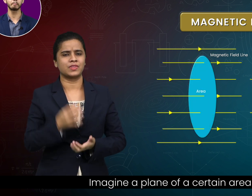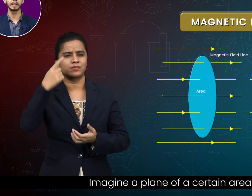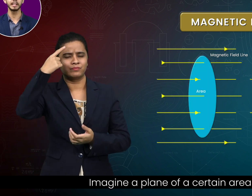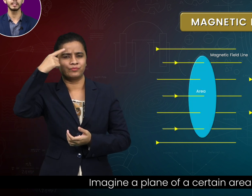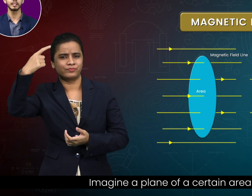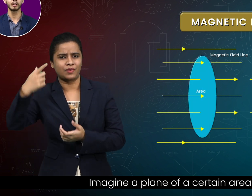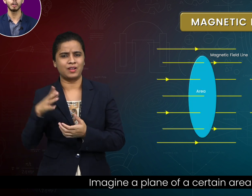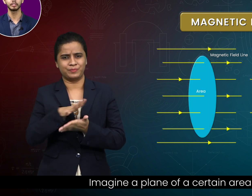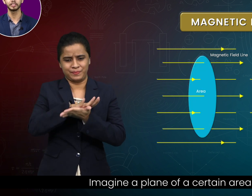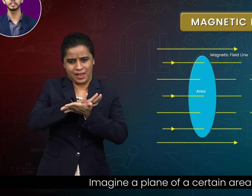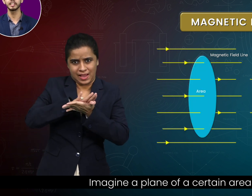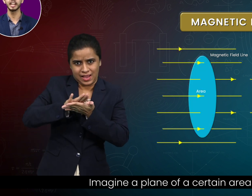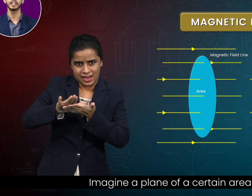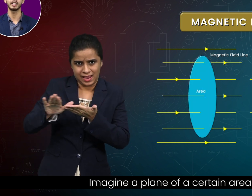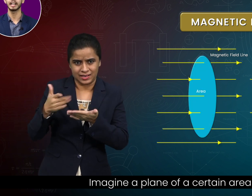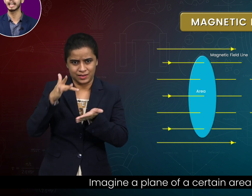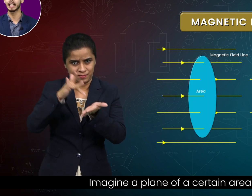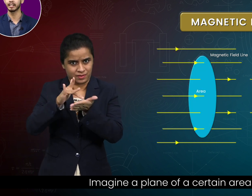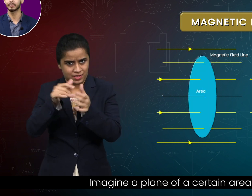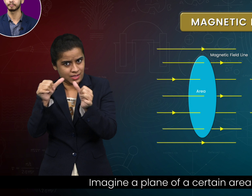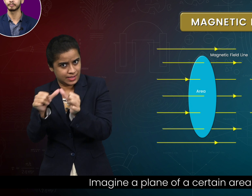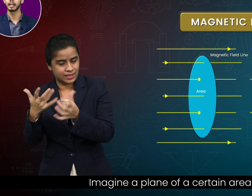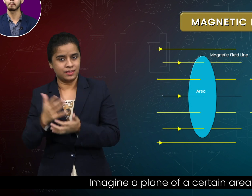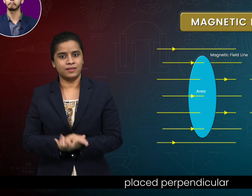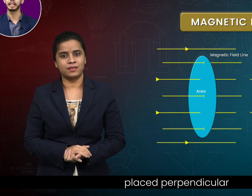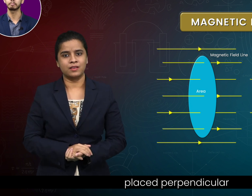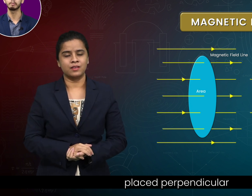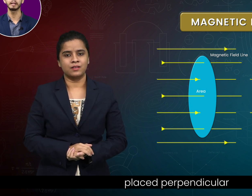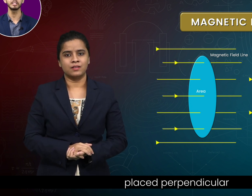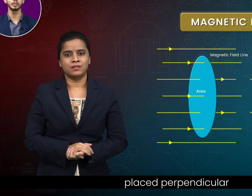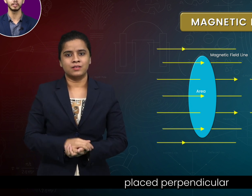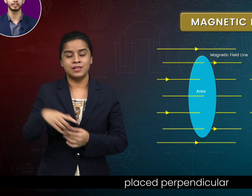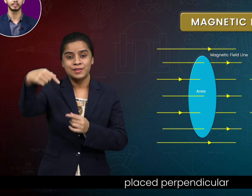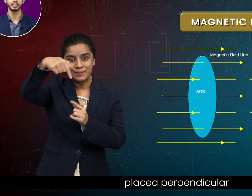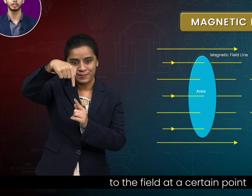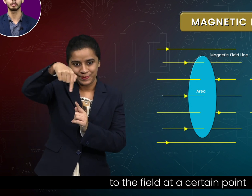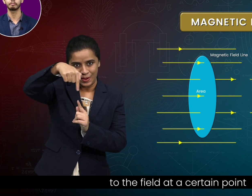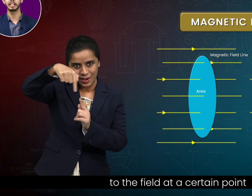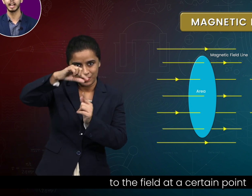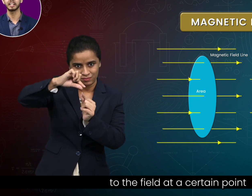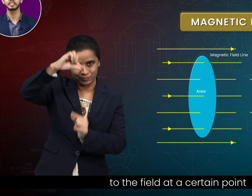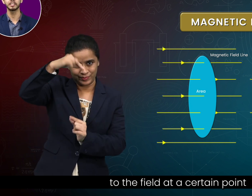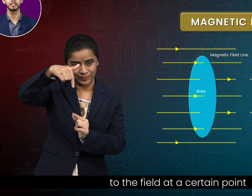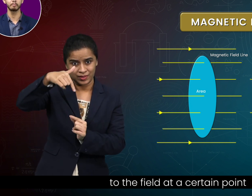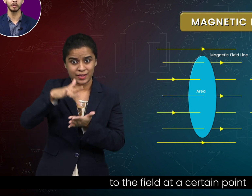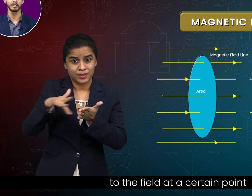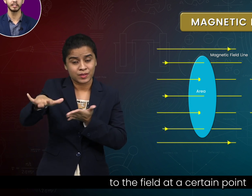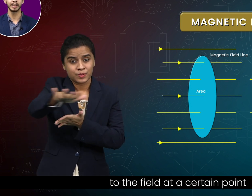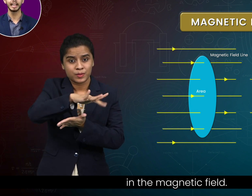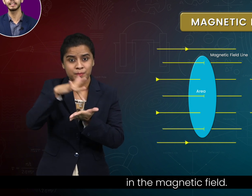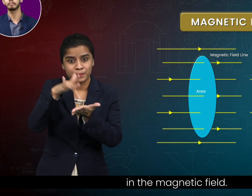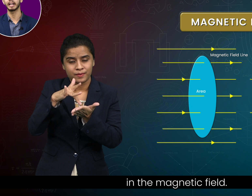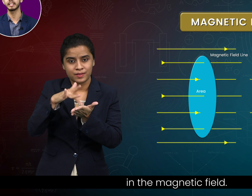Imagine a plane of a certain area A placed perpendicular to the field at a certain